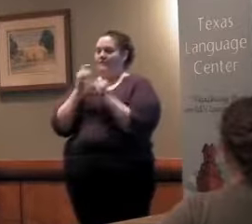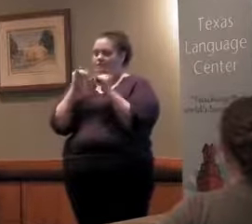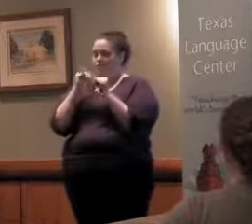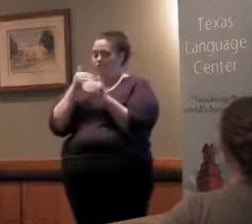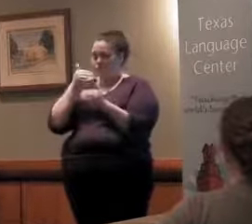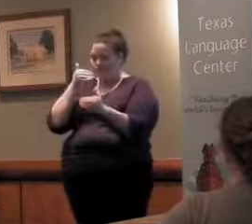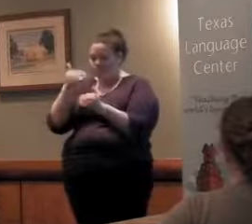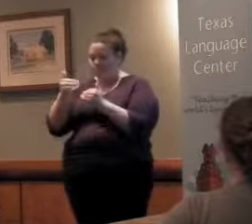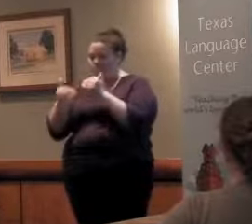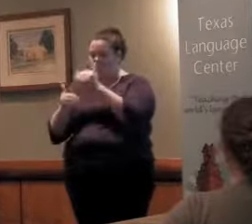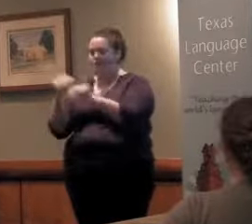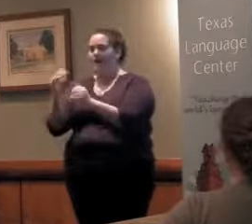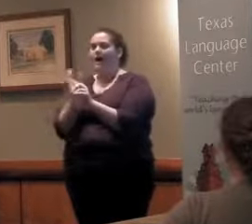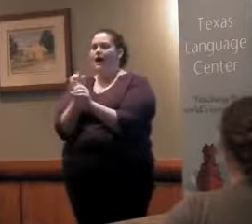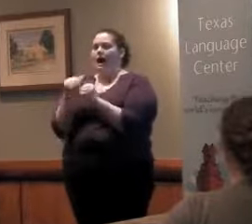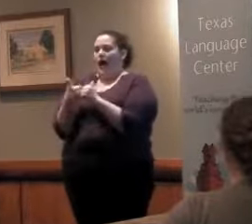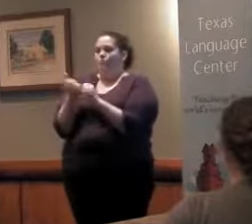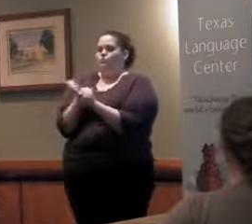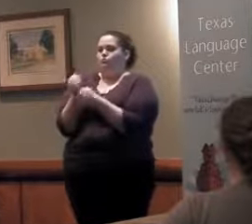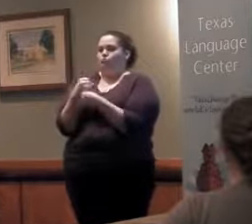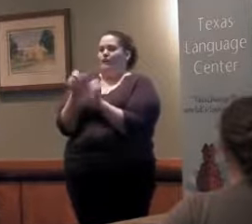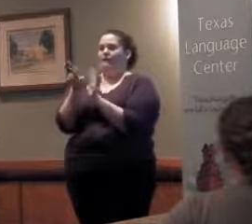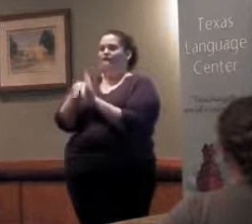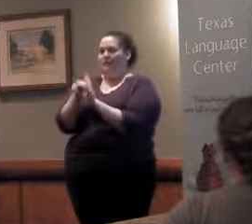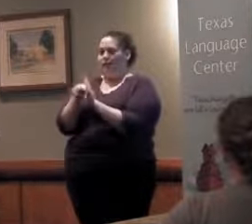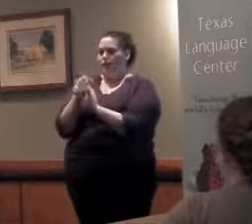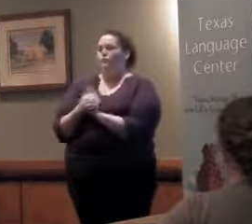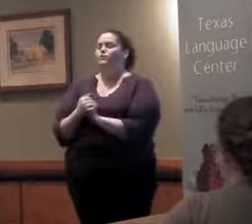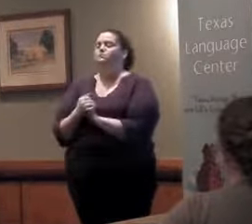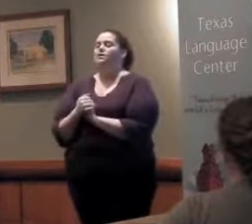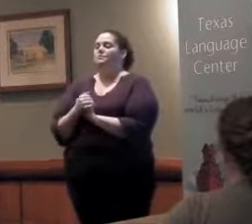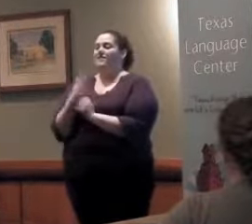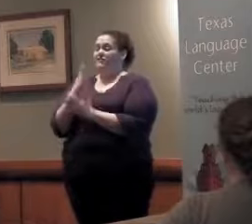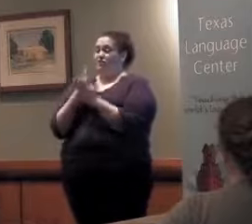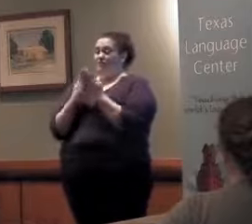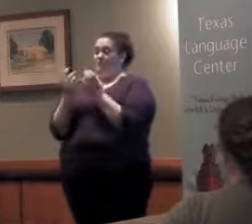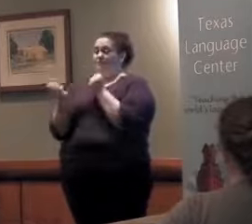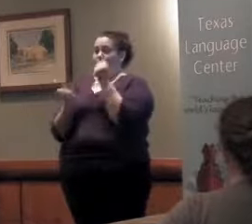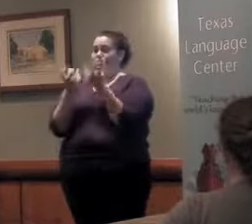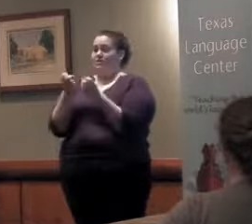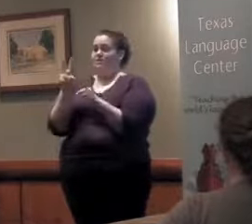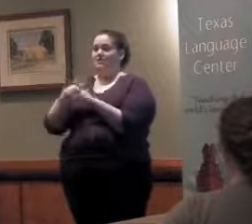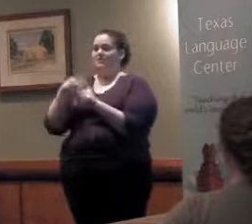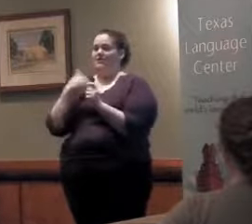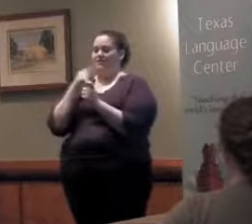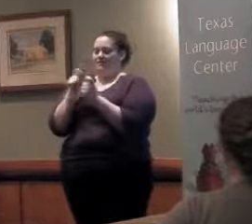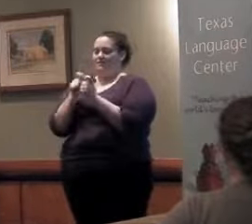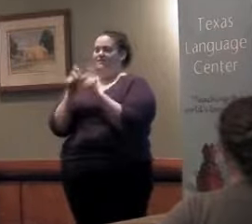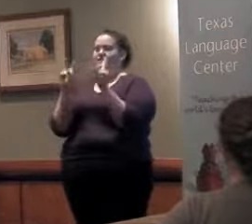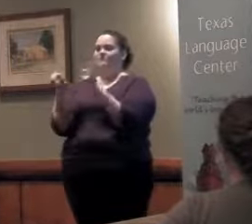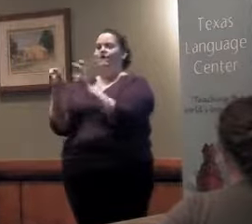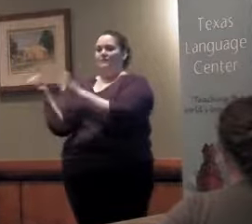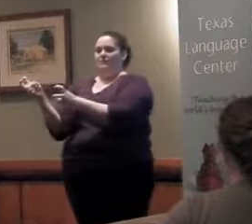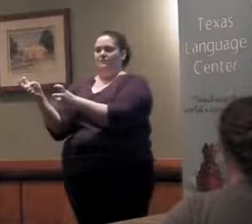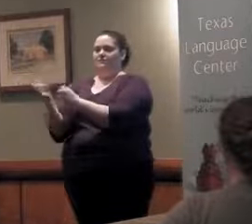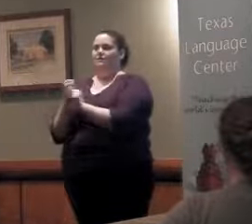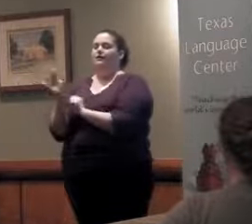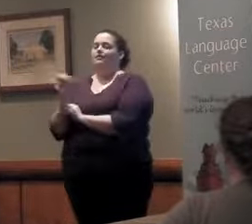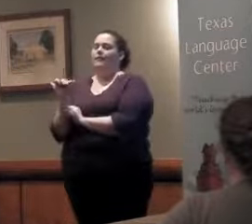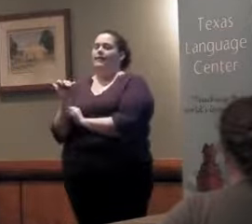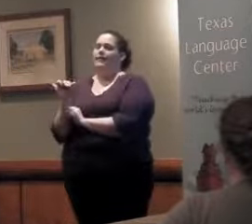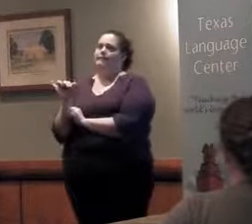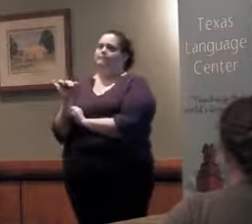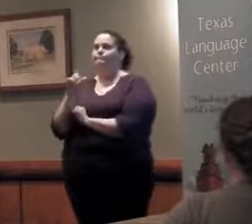to create those. For some of the production assignments, they work on particular topics. For instance, they'll do